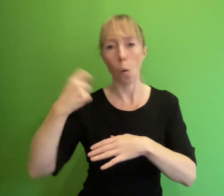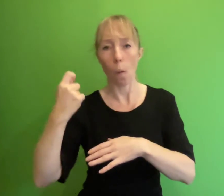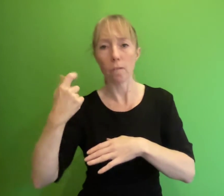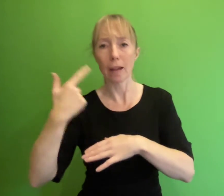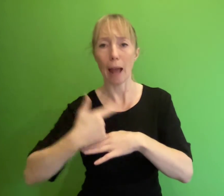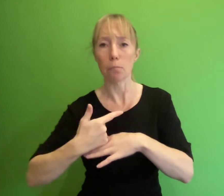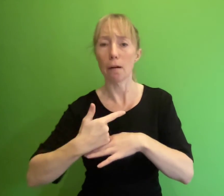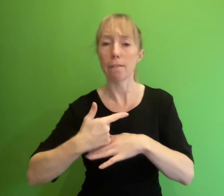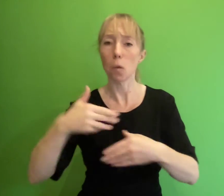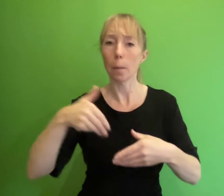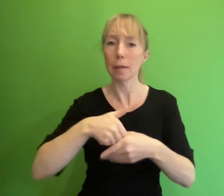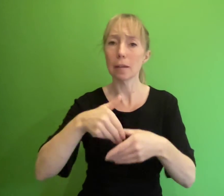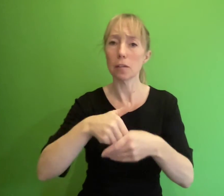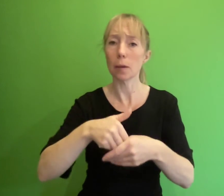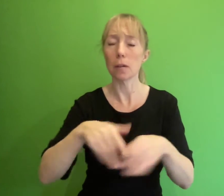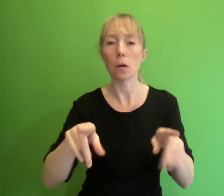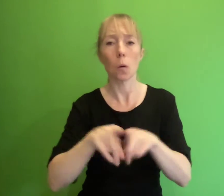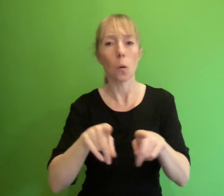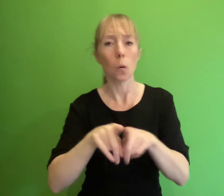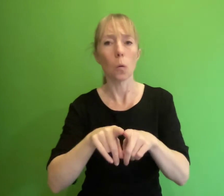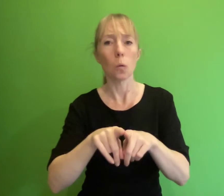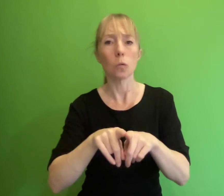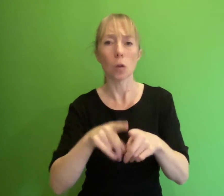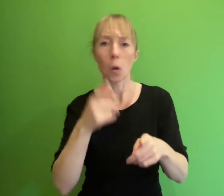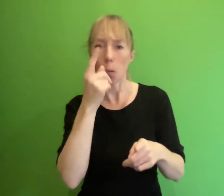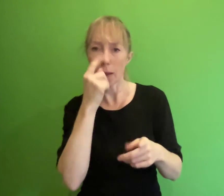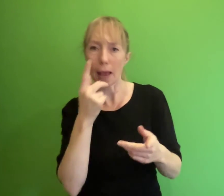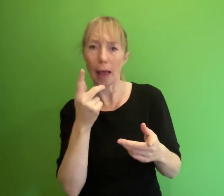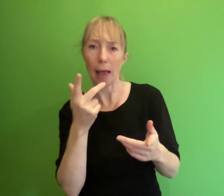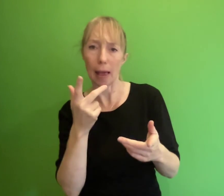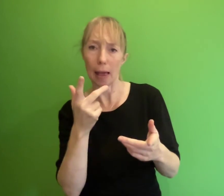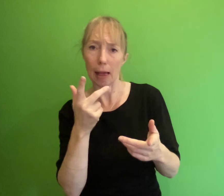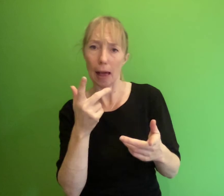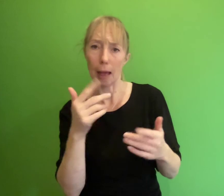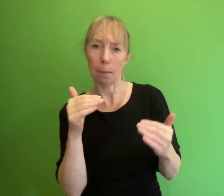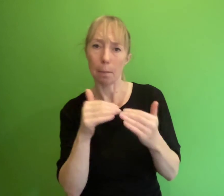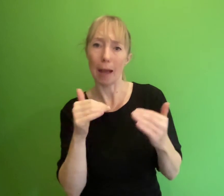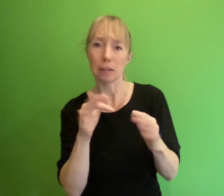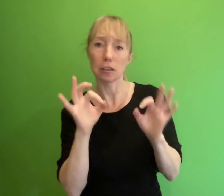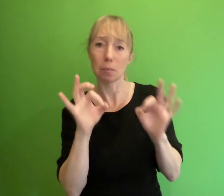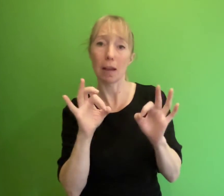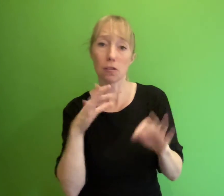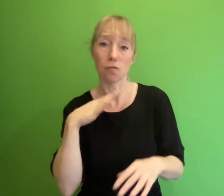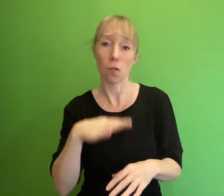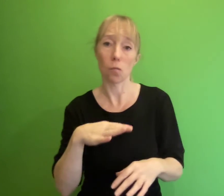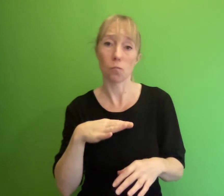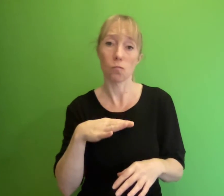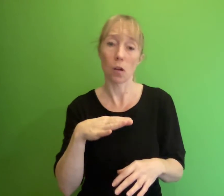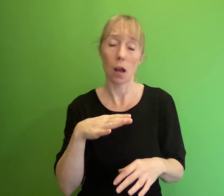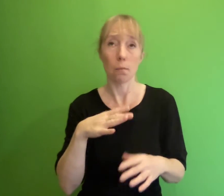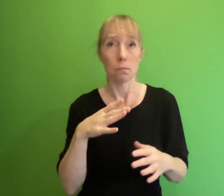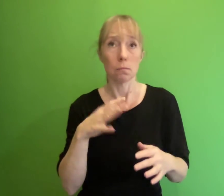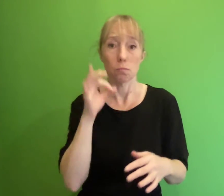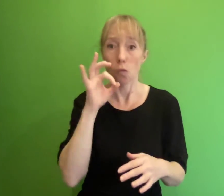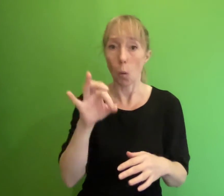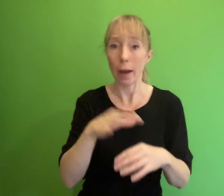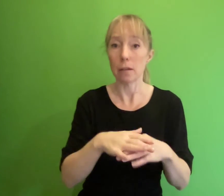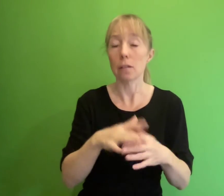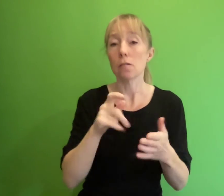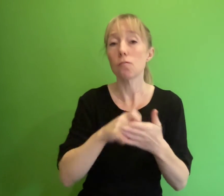also accommodate special requests. Writers Survey Respondent. Festival. tried